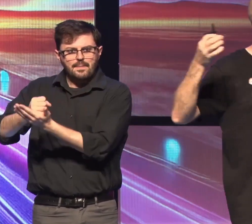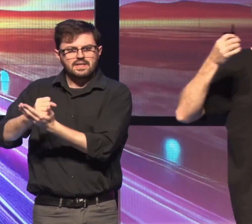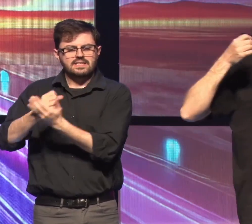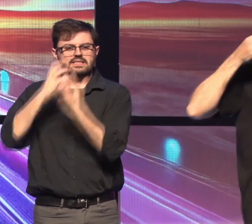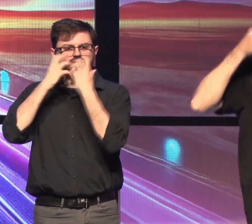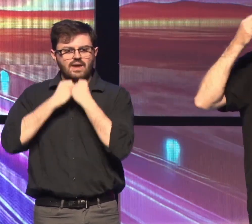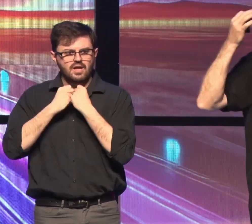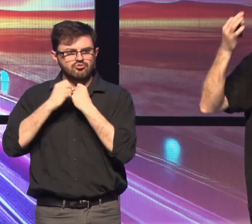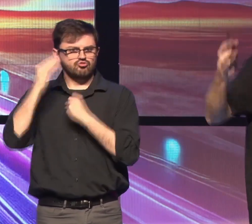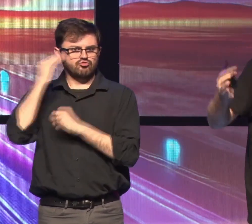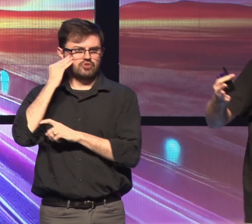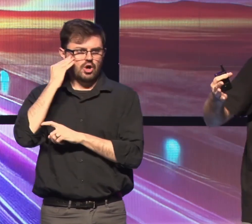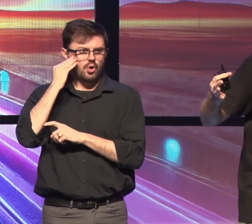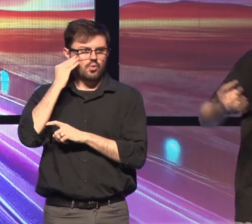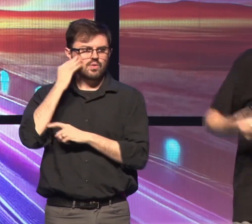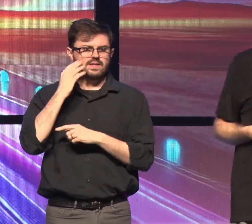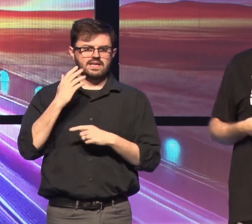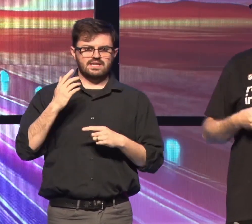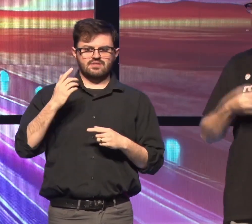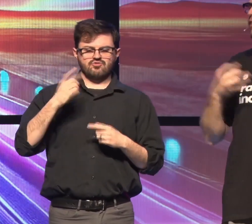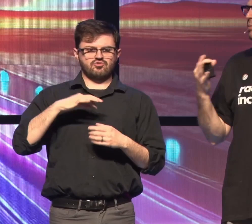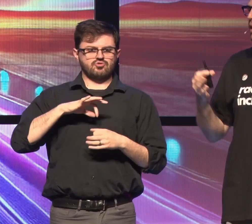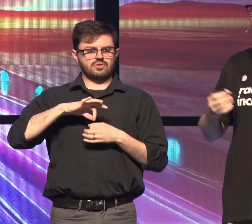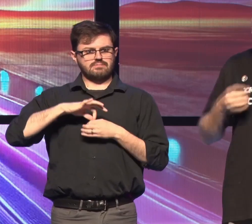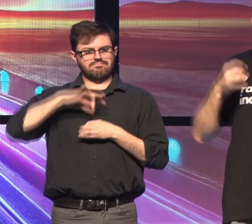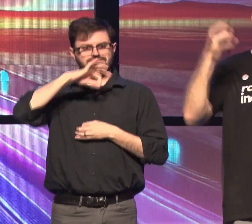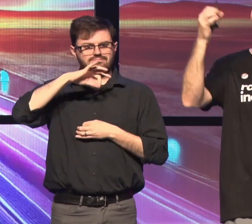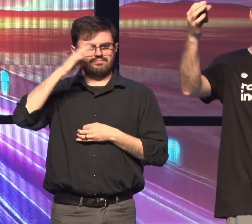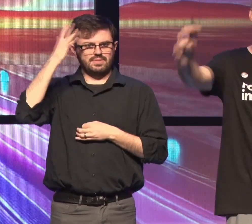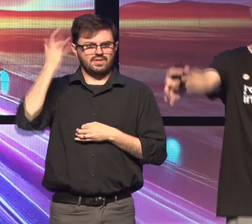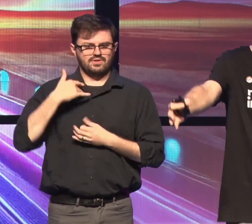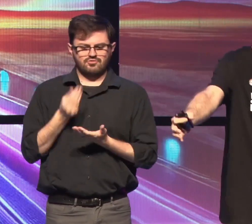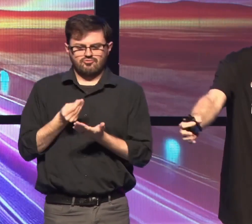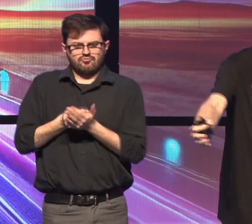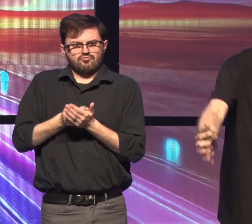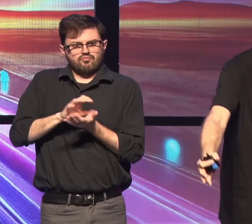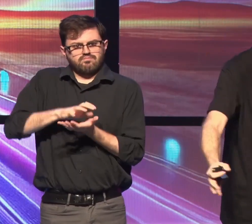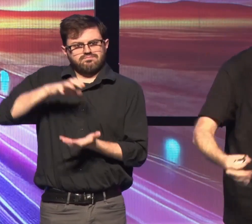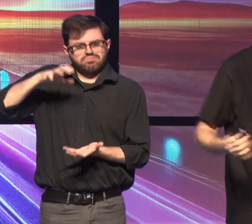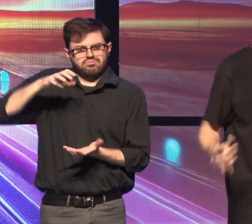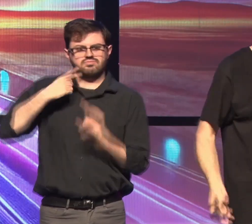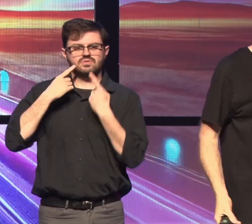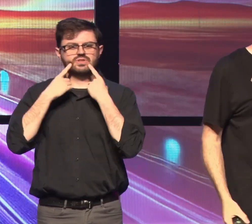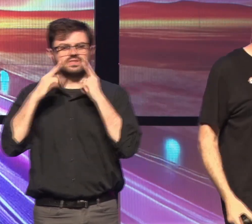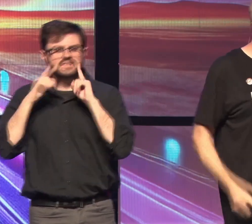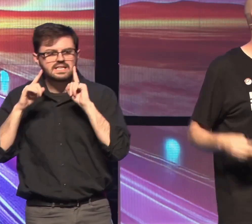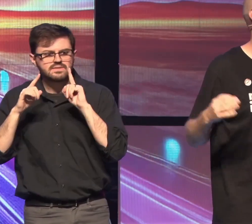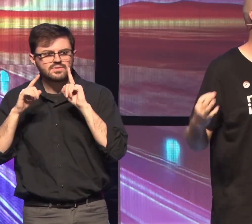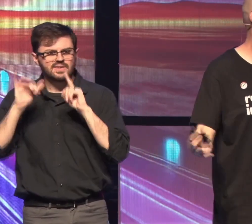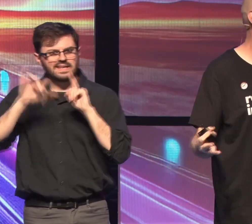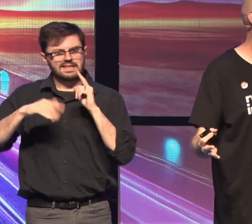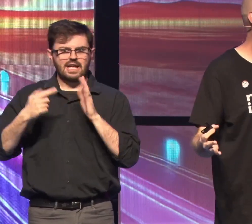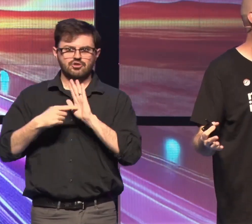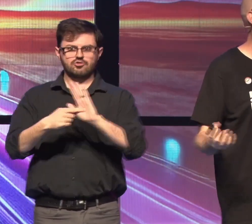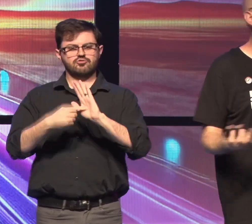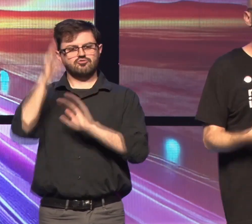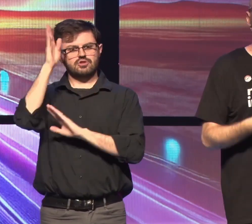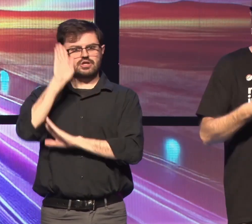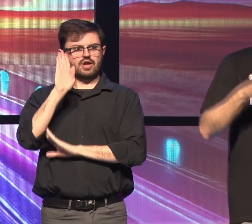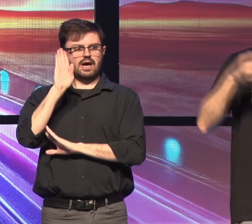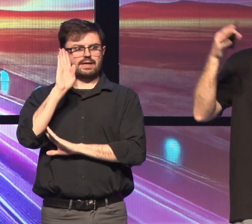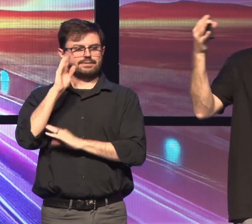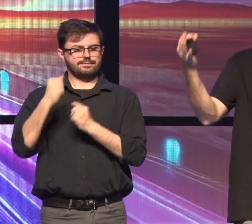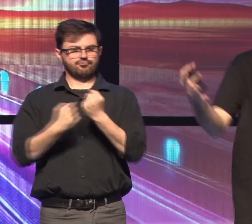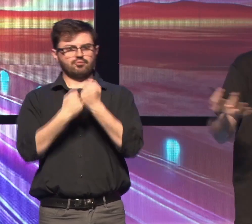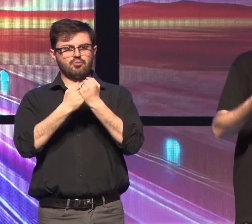you know that you've made it and arrived when you're comfortable, and this is a sign of God's favor and blessing. And so they're